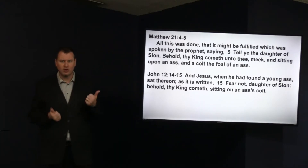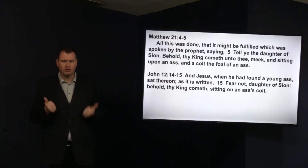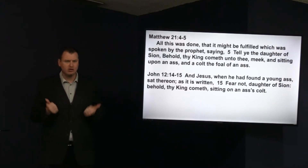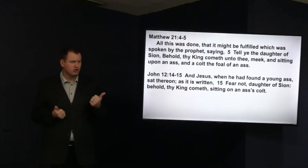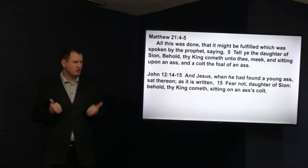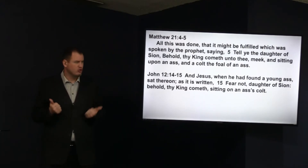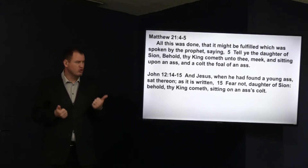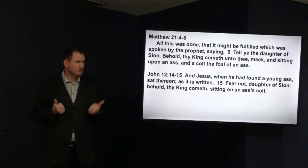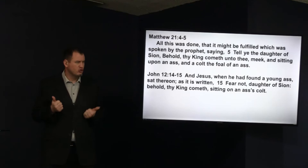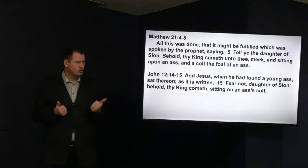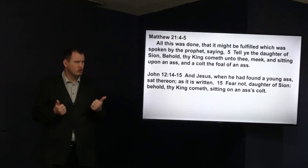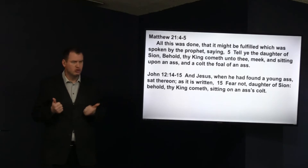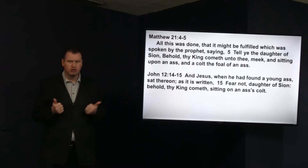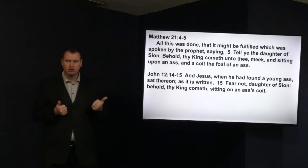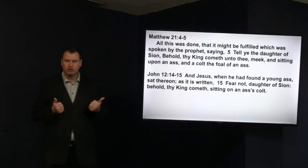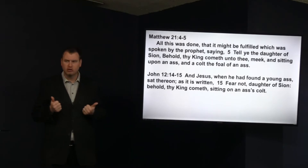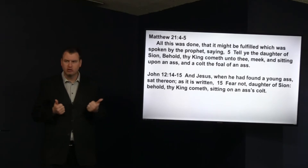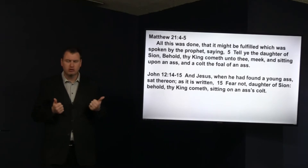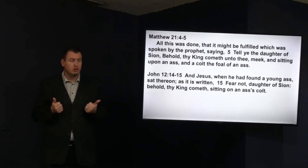the young colt?